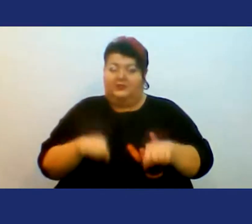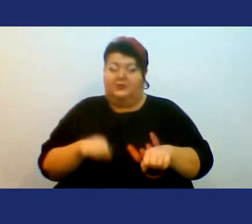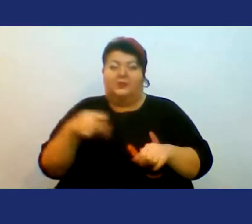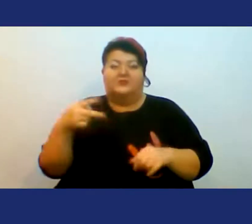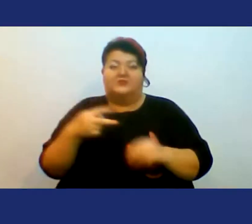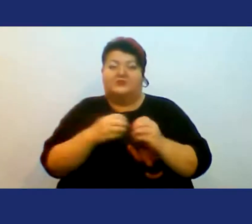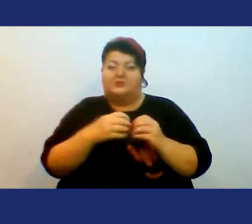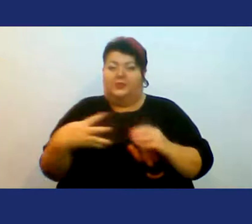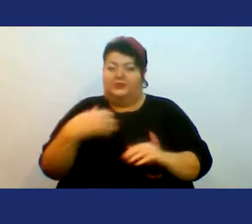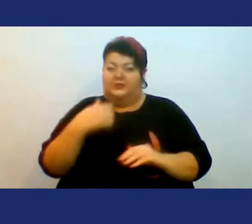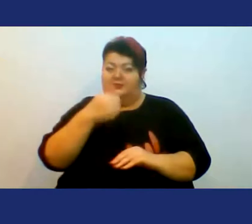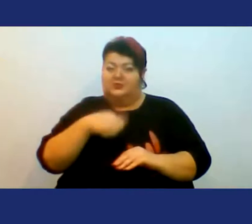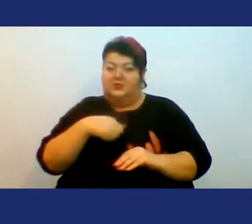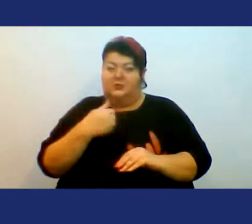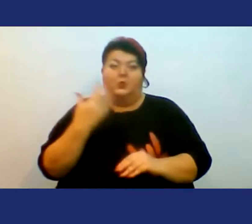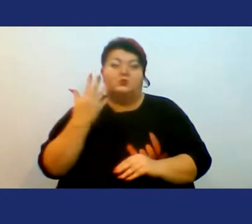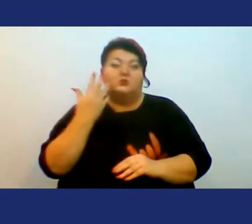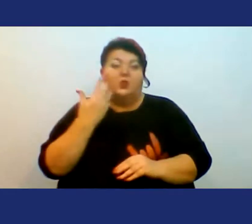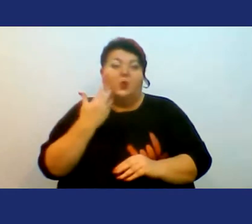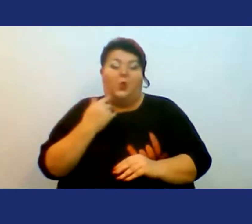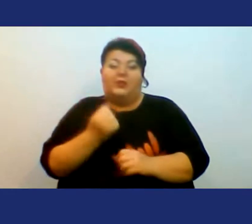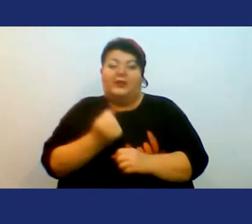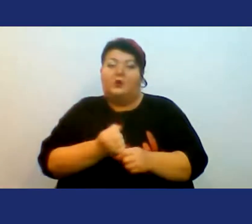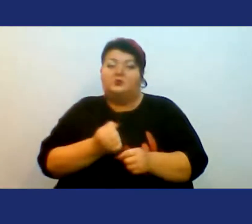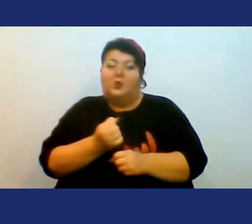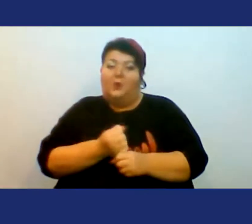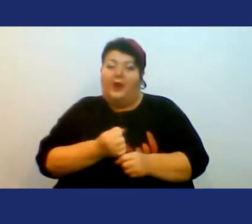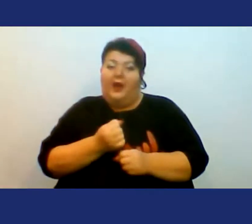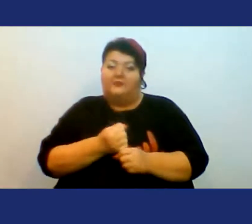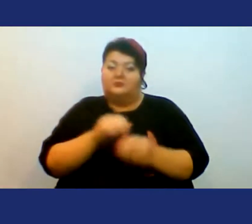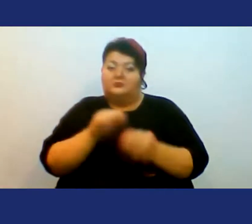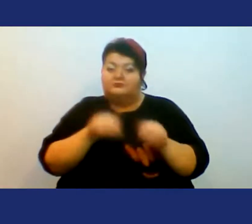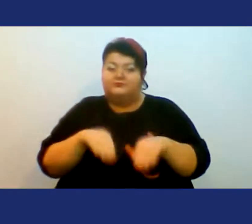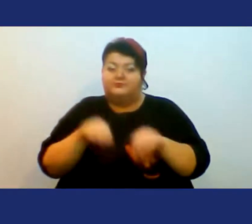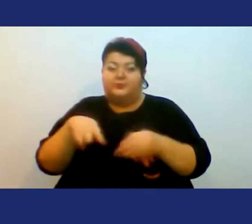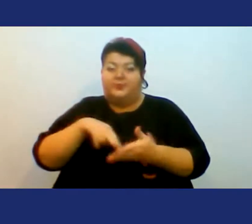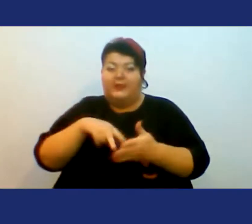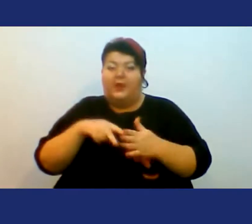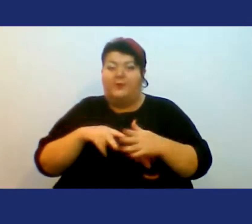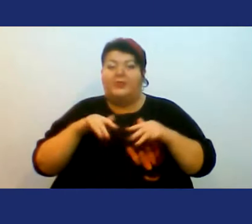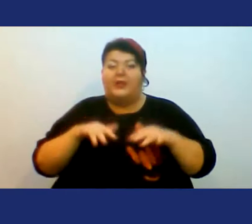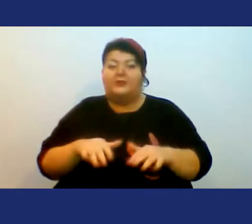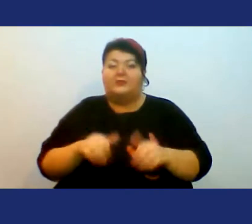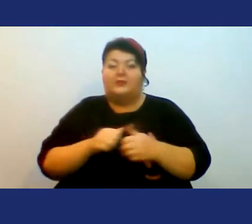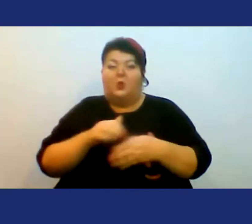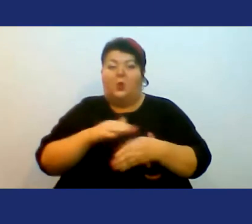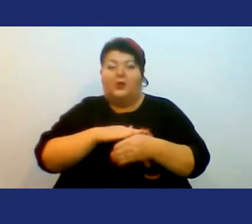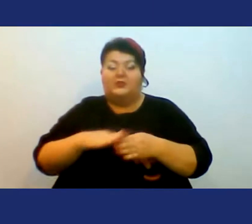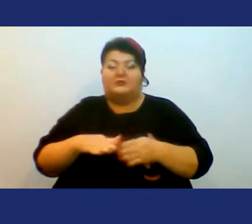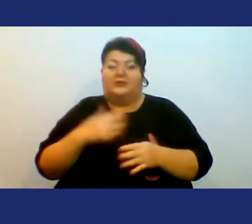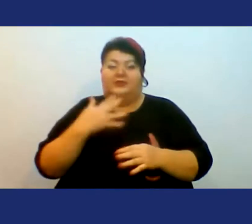we have had the prohibition to vote for persons recognized as